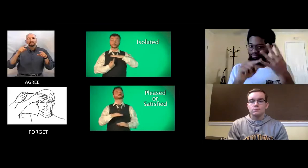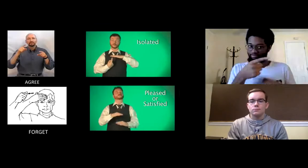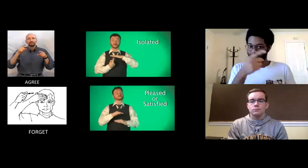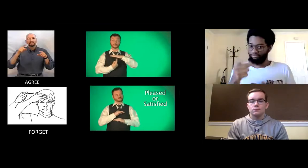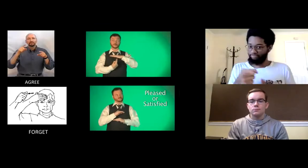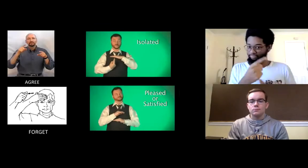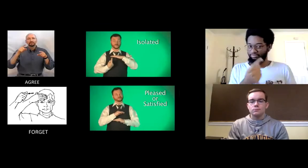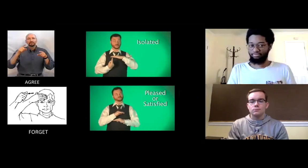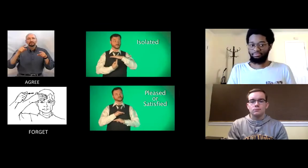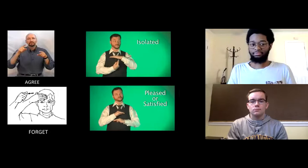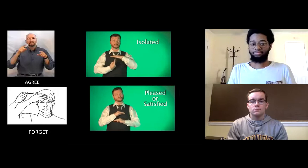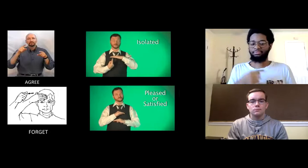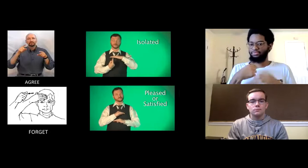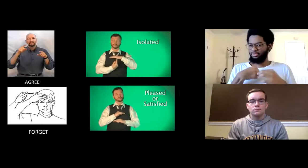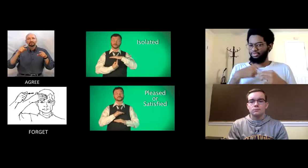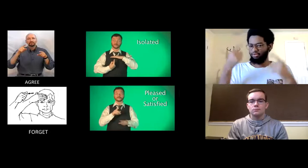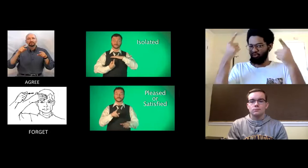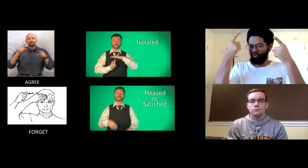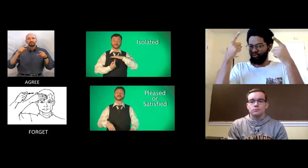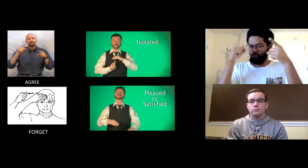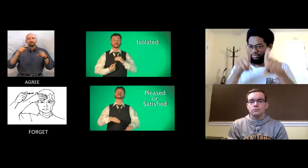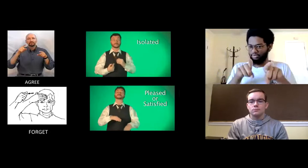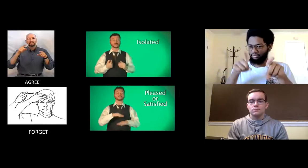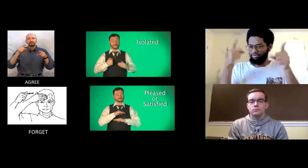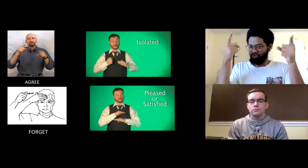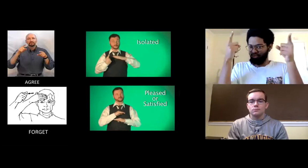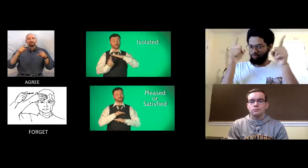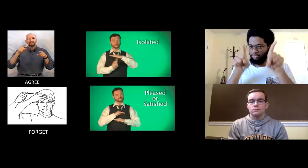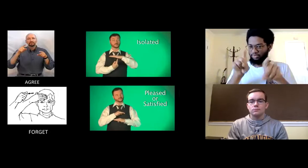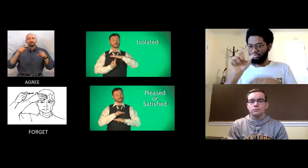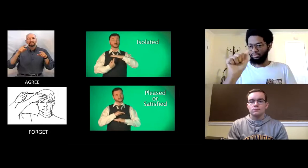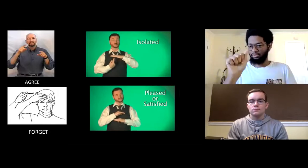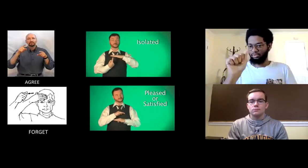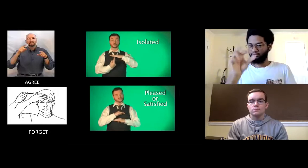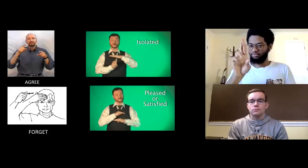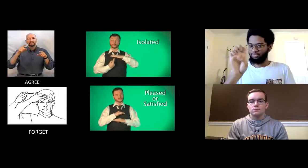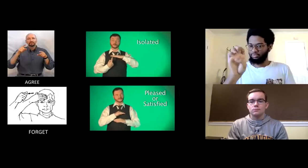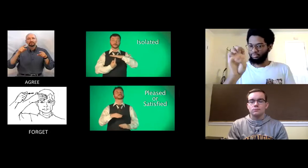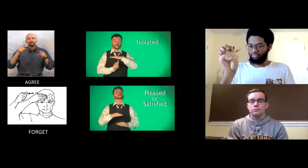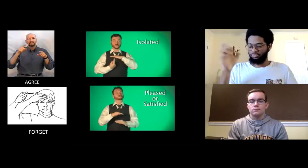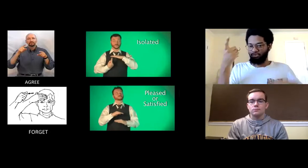Some other signs that we have here are agree.